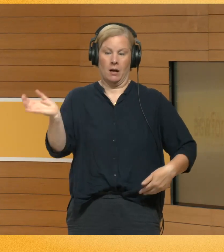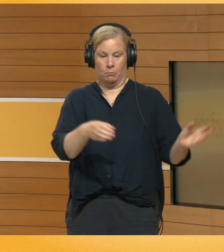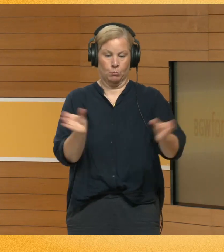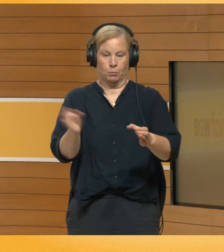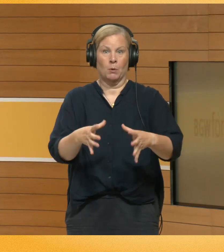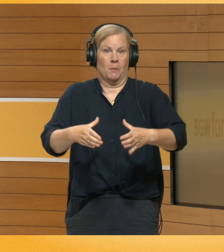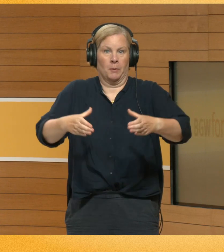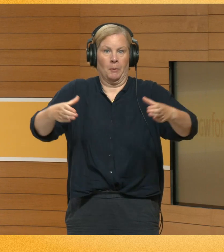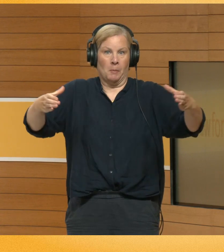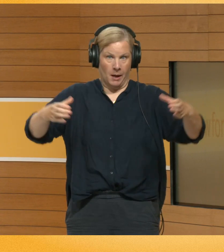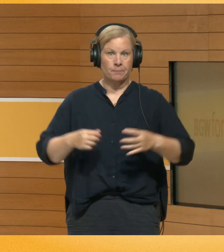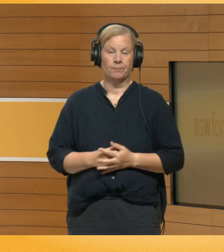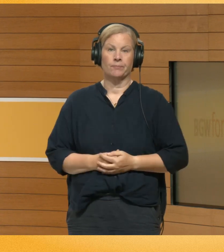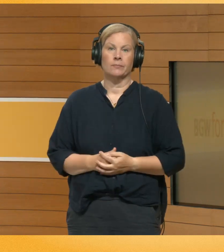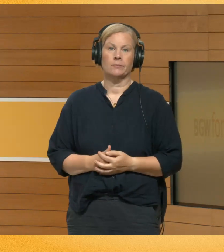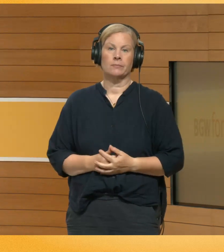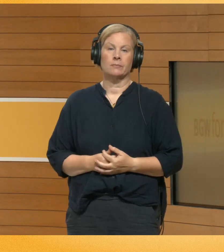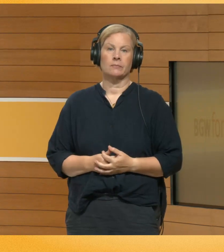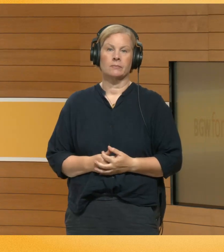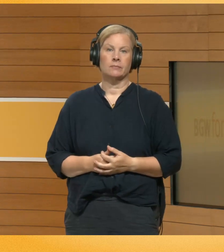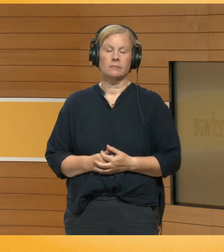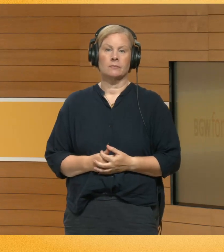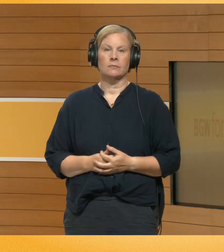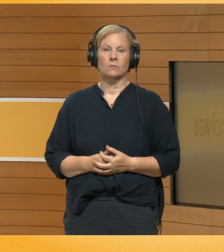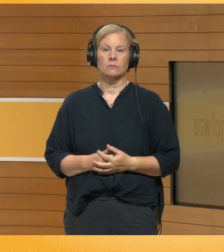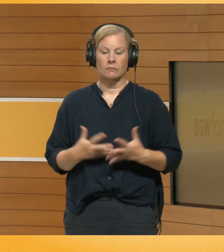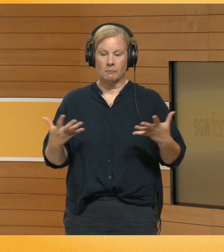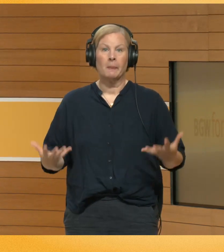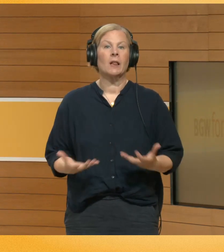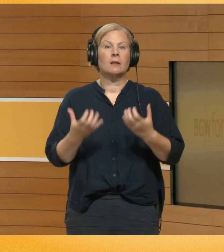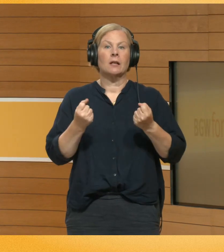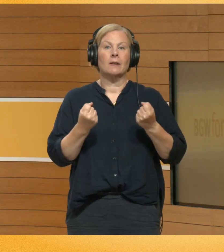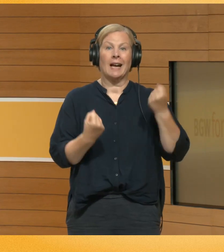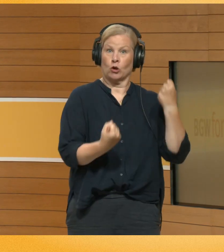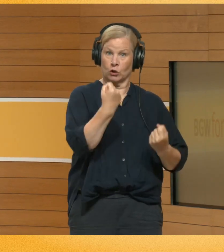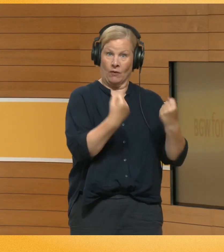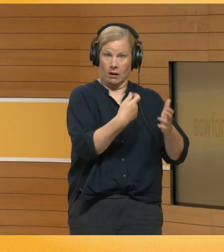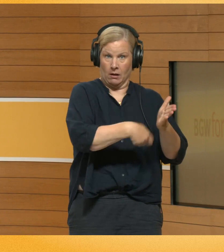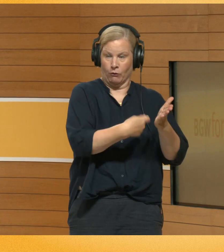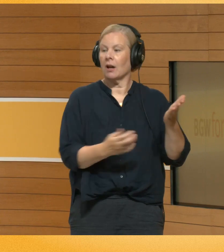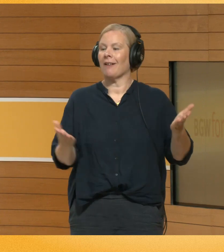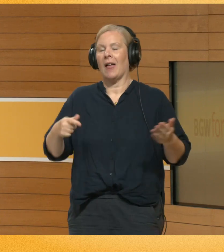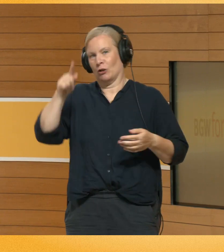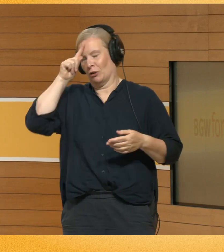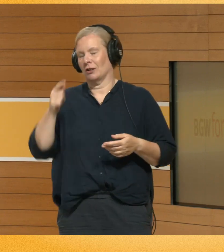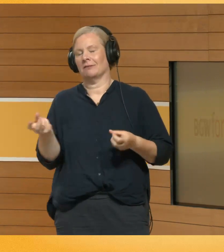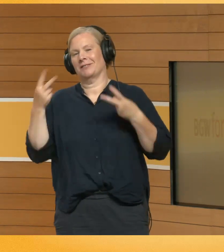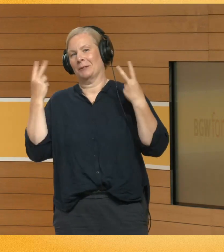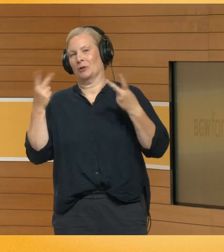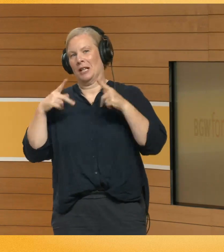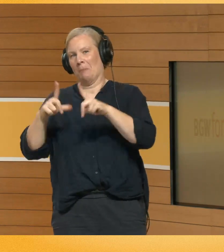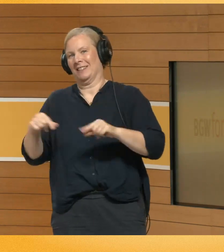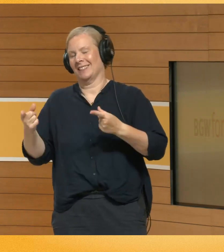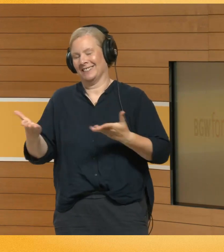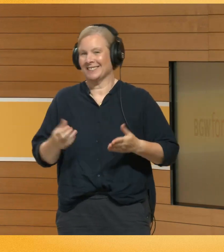purchased ambulances from, of course, Germany, Mercedes, to do this